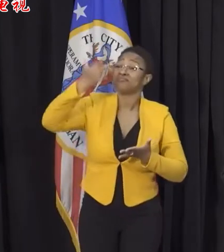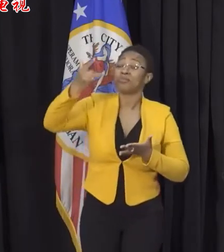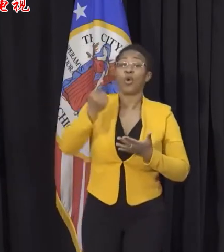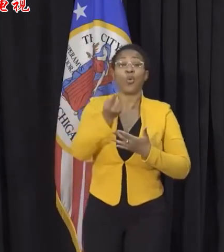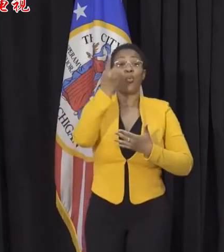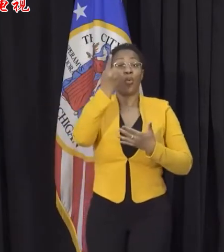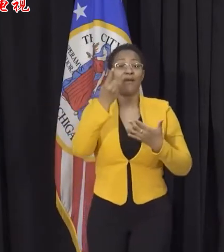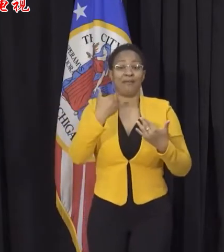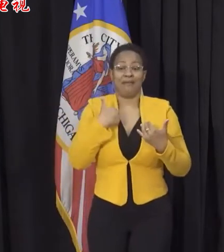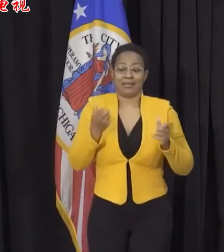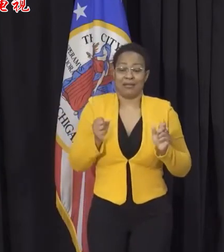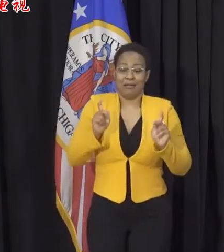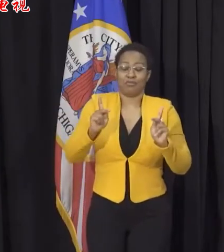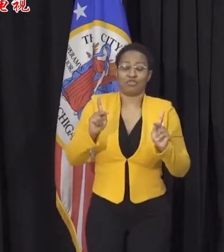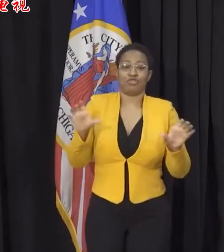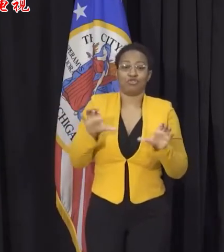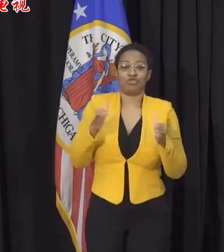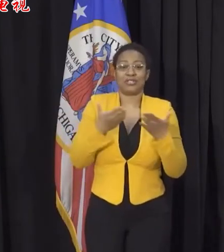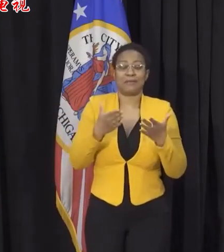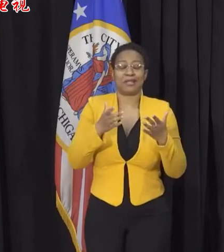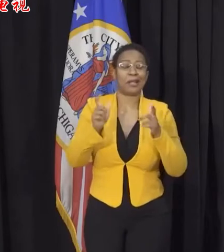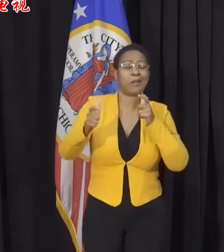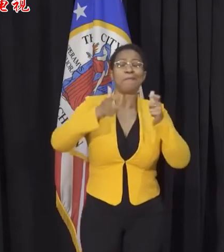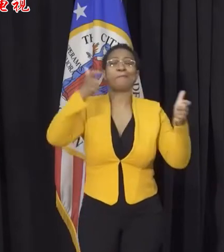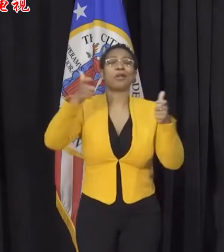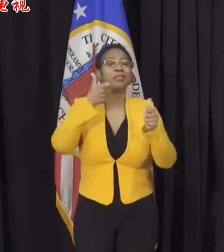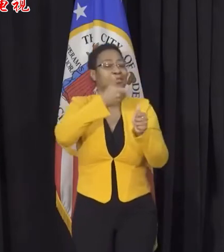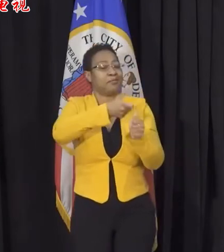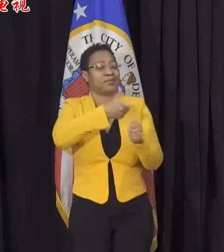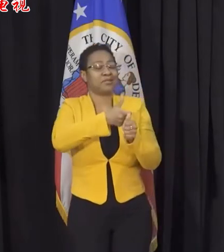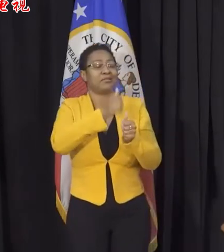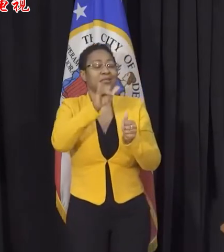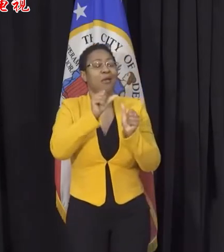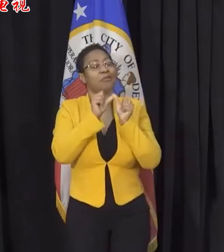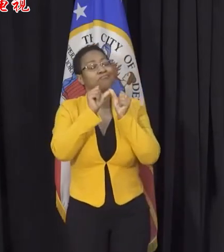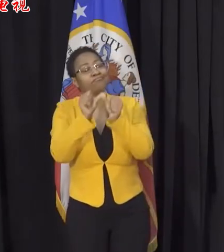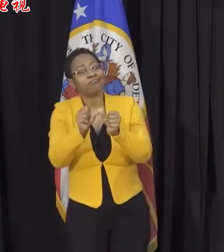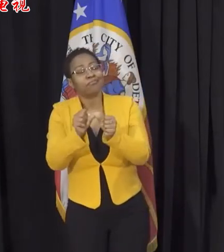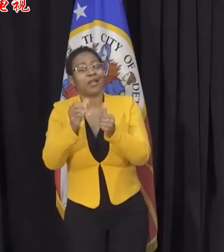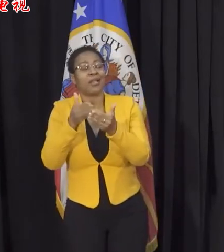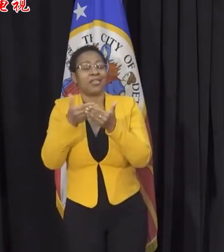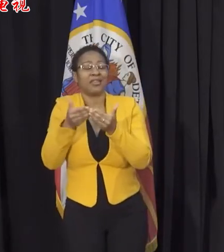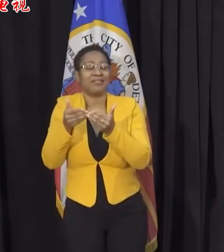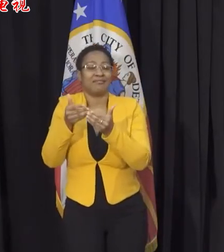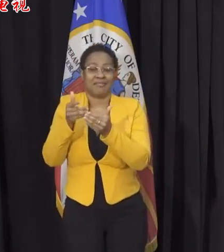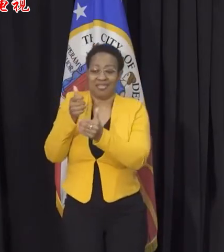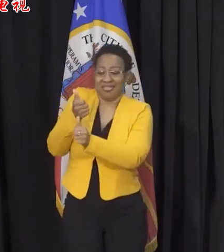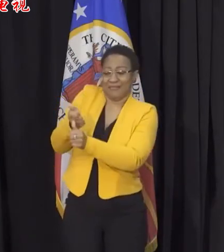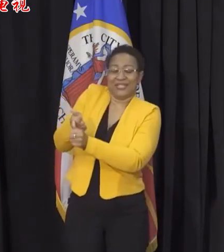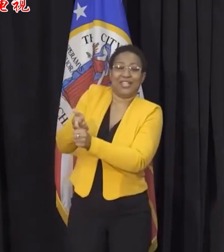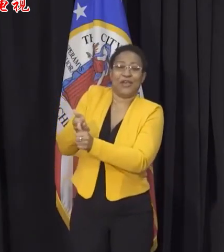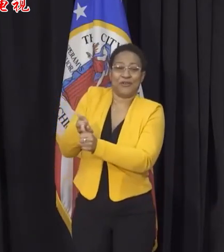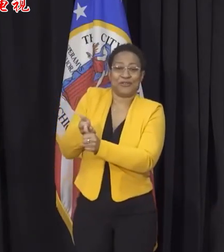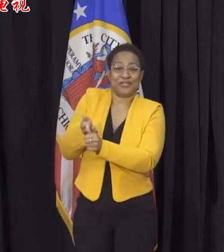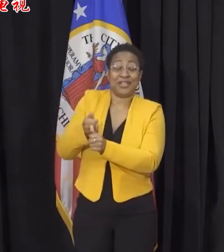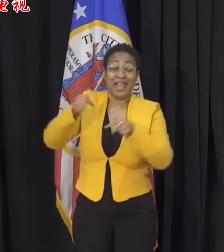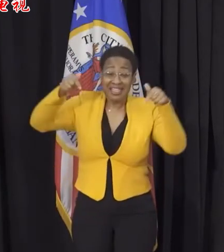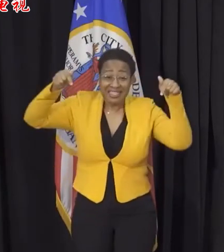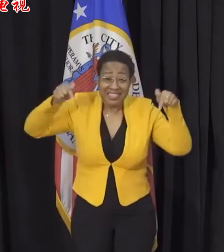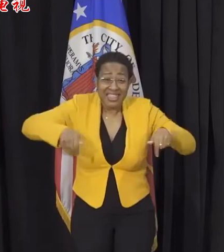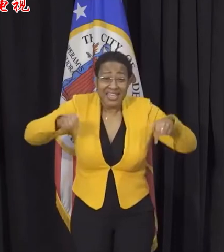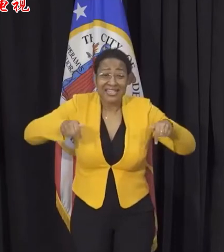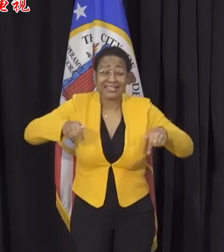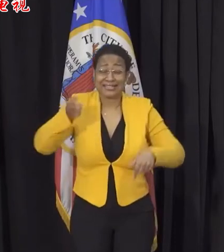something much bigger, which will last much longer than even they themselves. This is